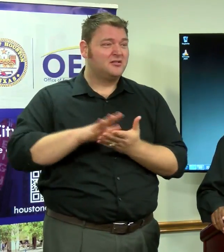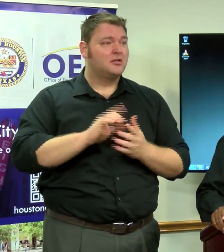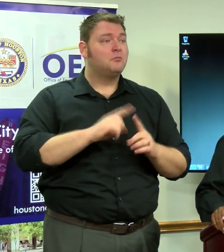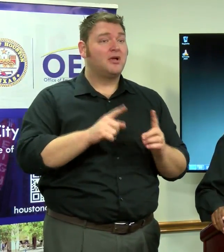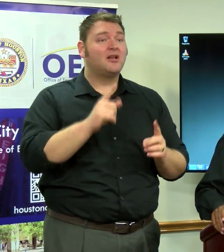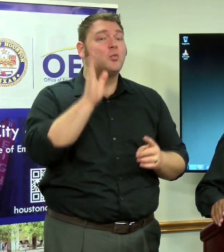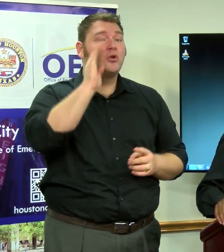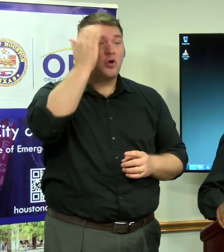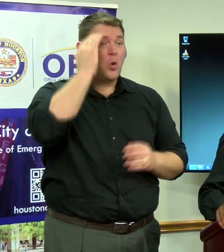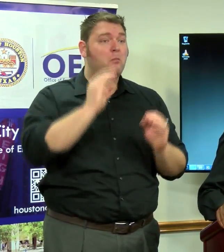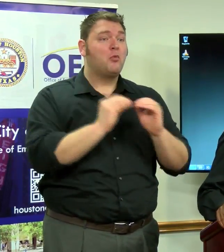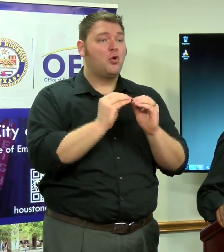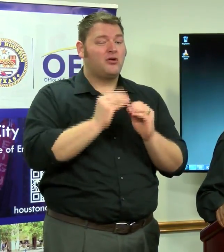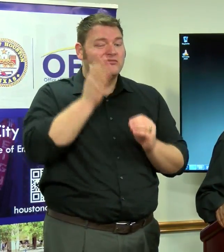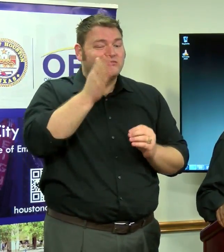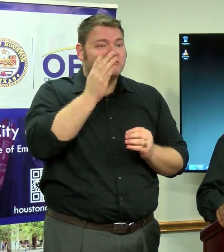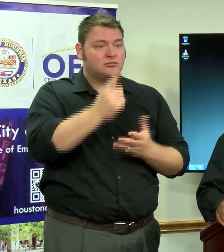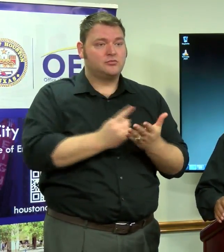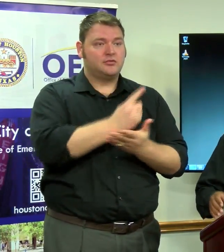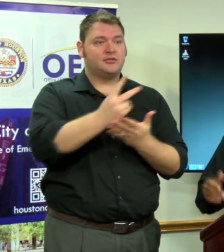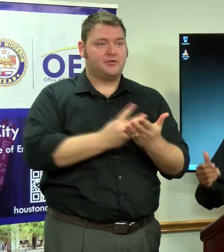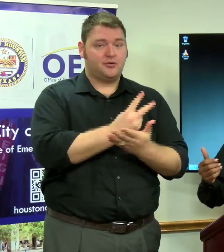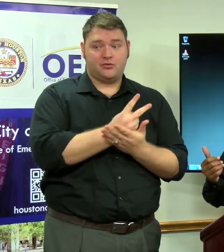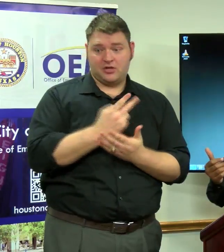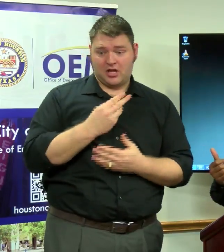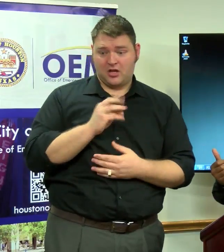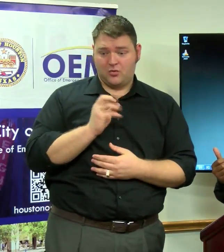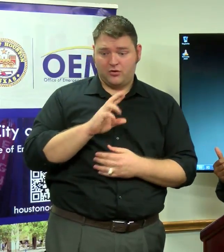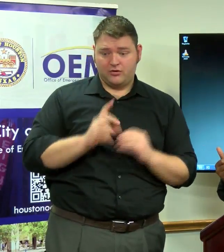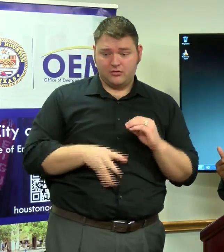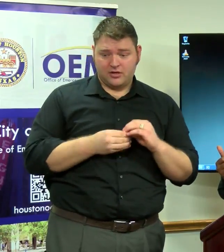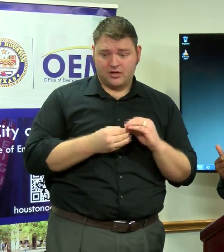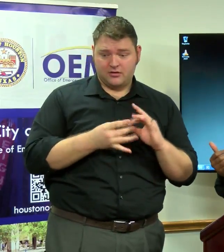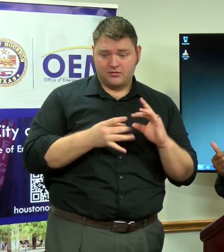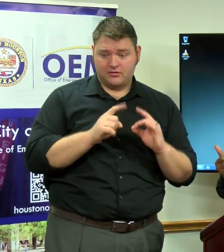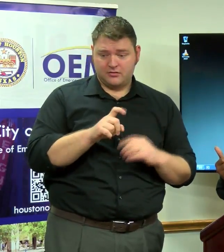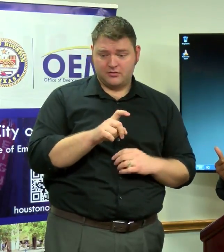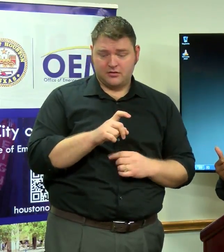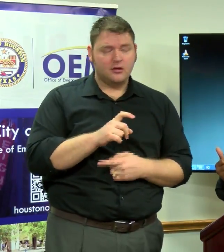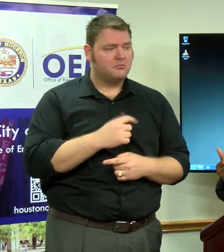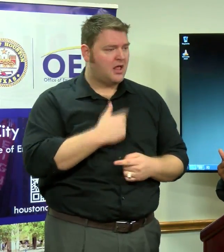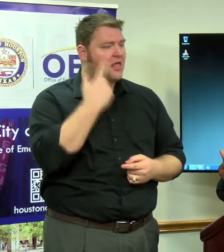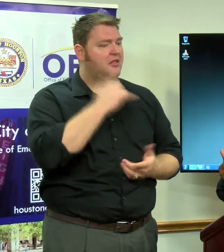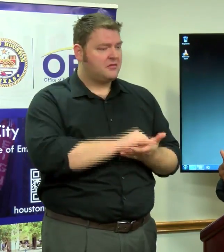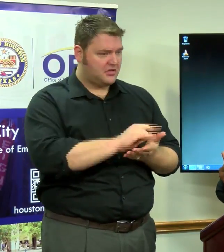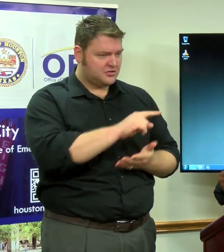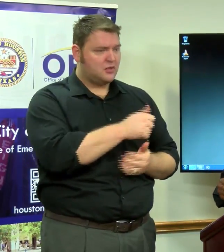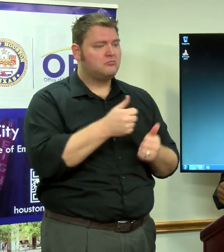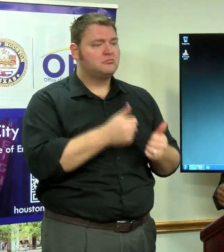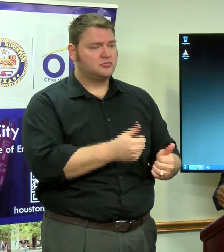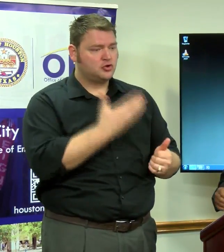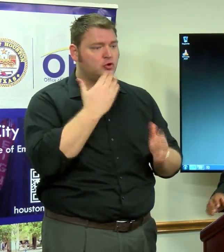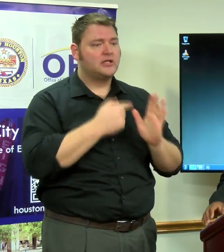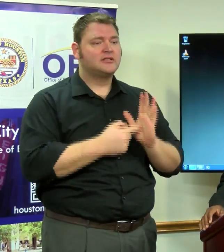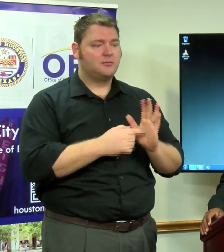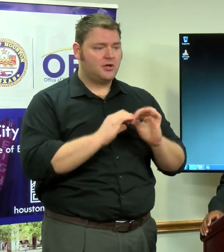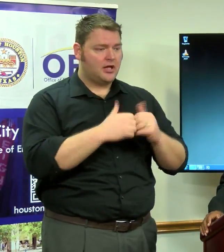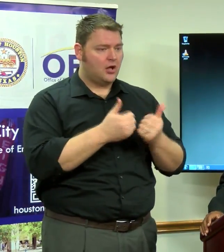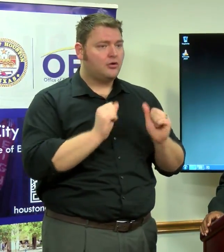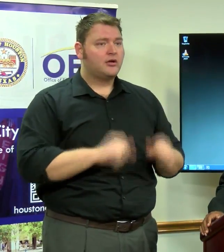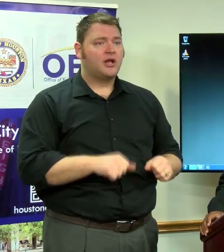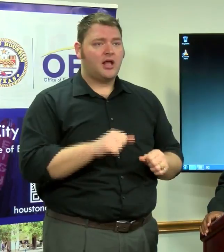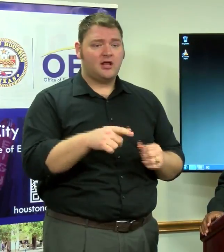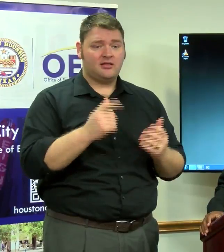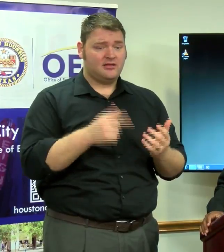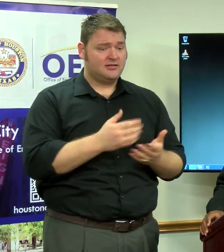hours. Howard, is Howard here? I'm right, Howard, sir. Is there anything else that you... I think you covered it all. I think that's a good example of how dynamic